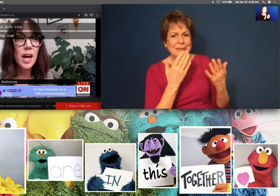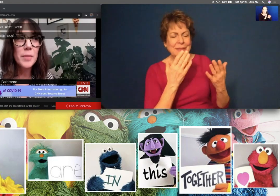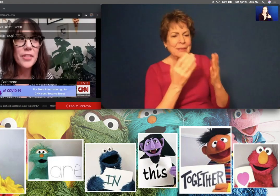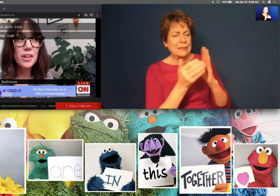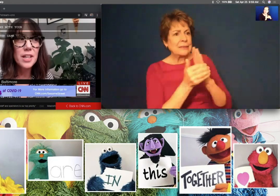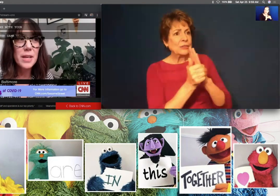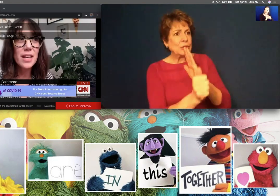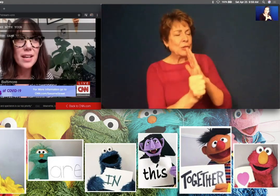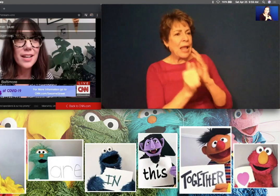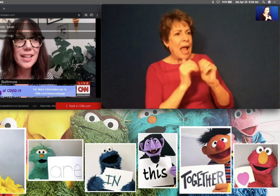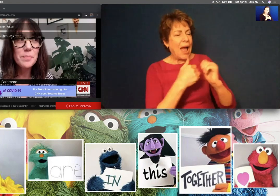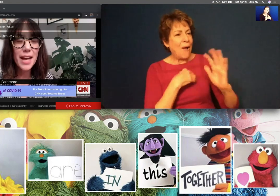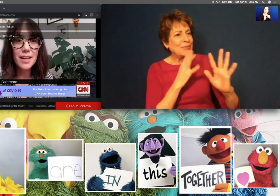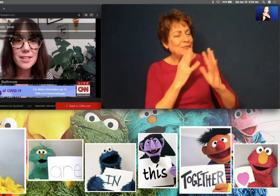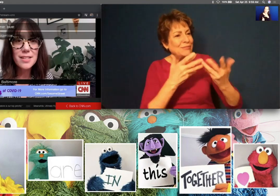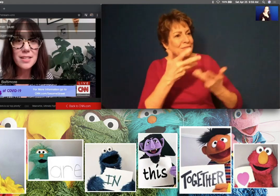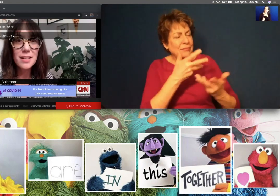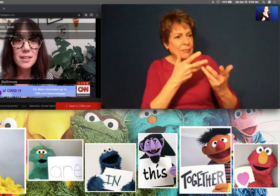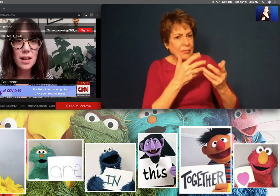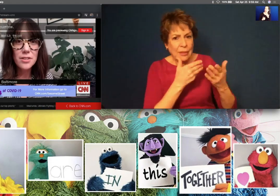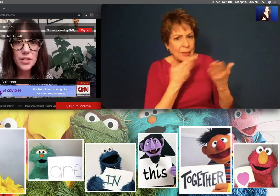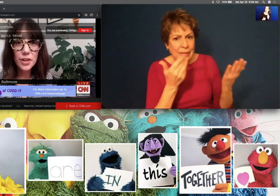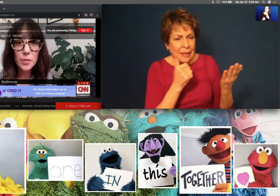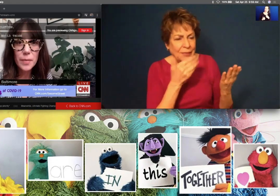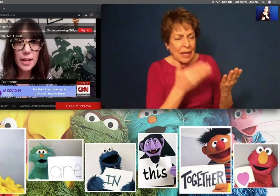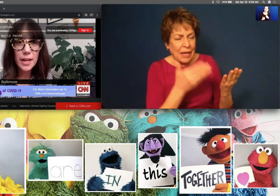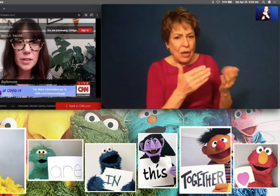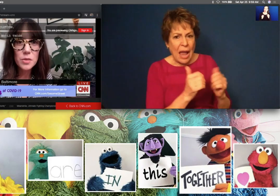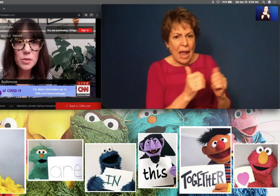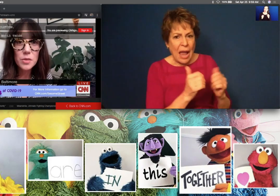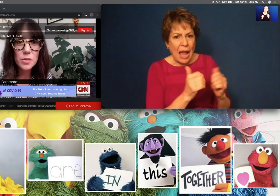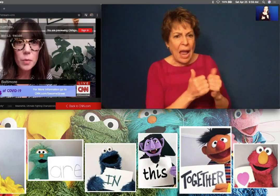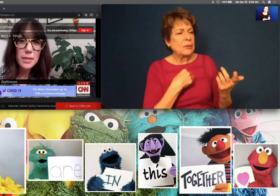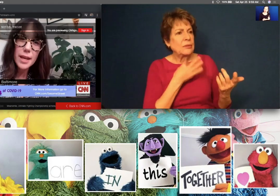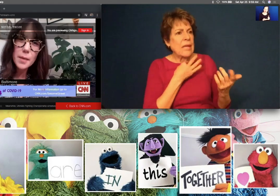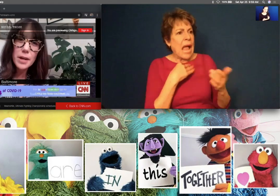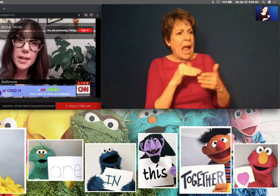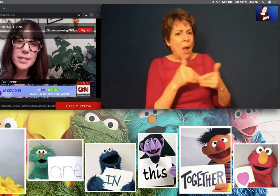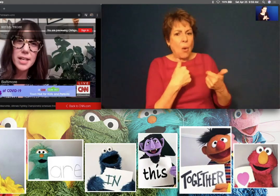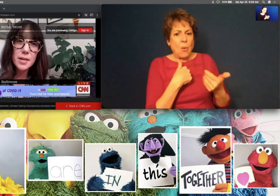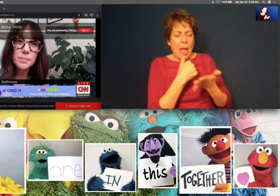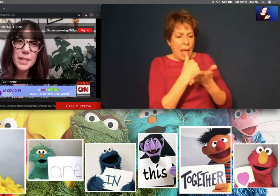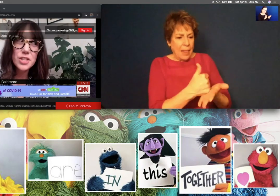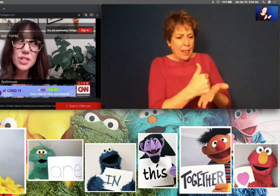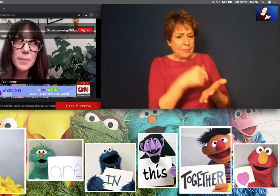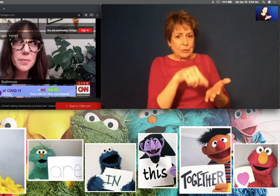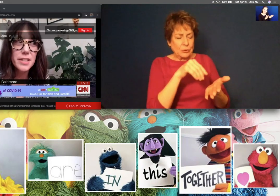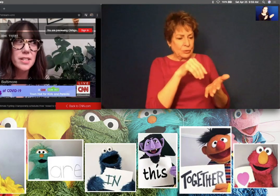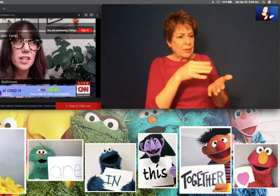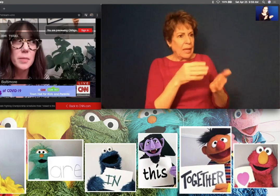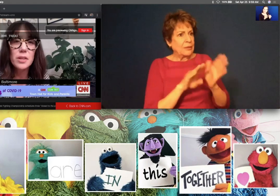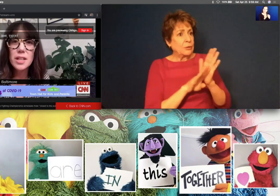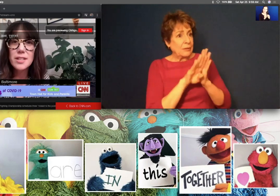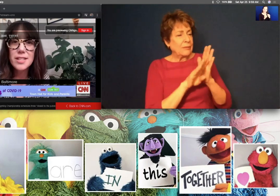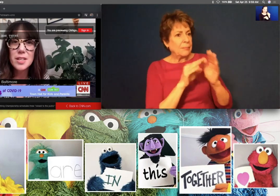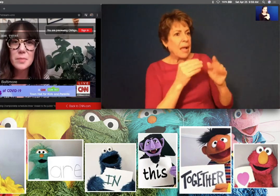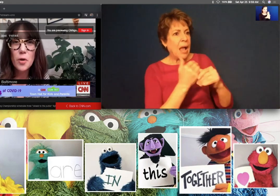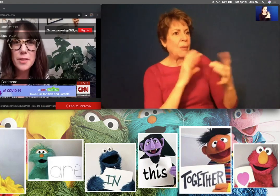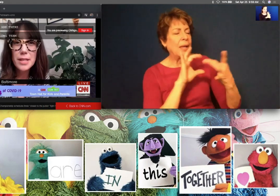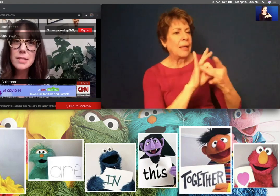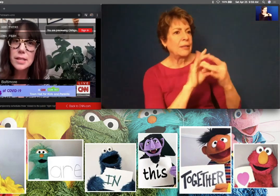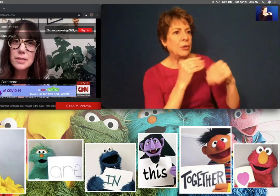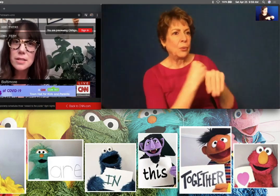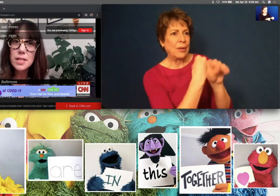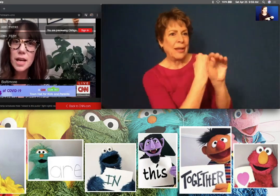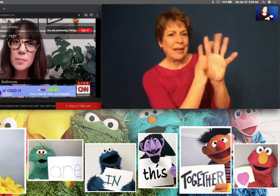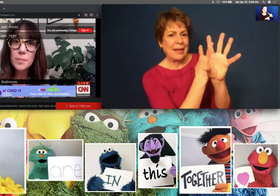right now? But should this drag on, are there going to be impacts long term, and what should we be thinking about as